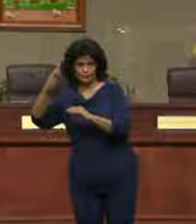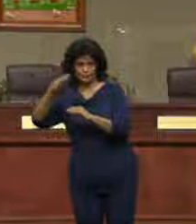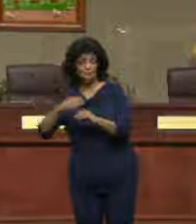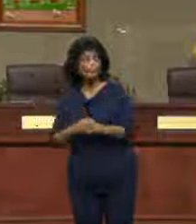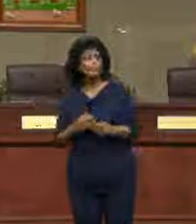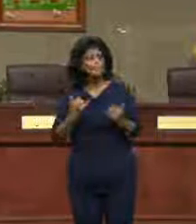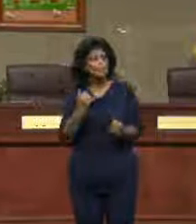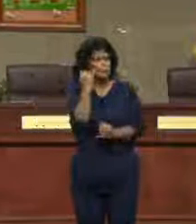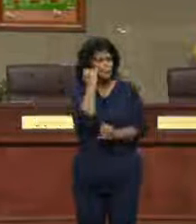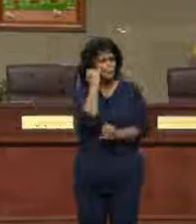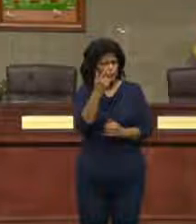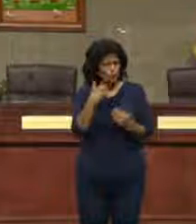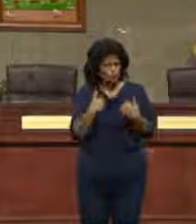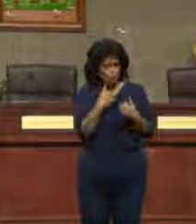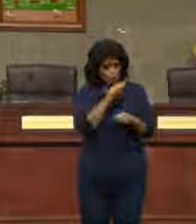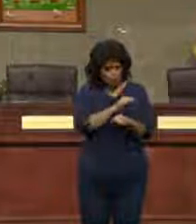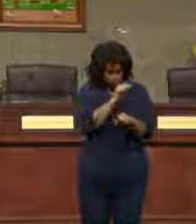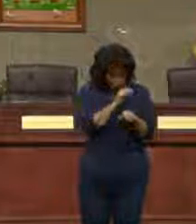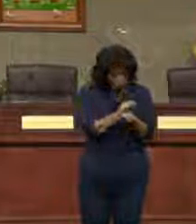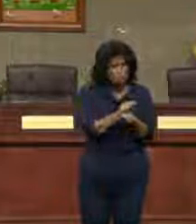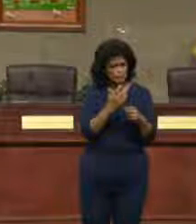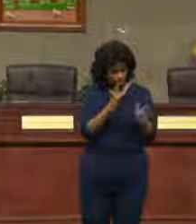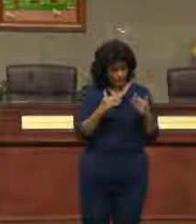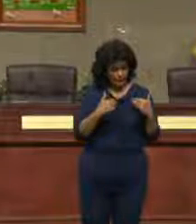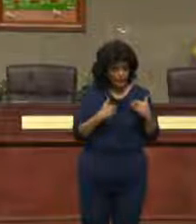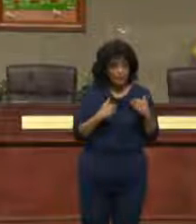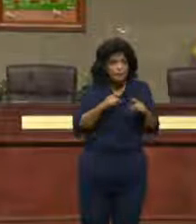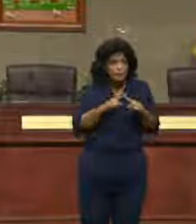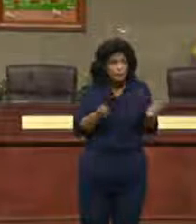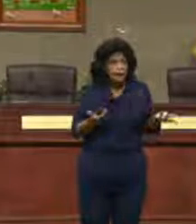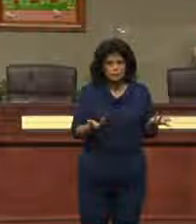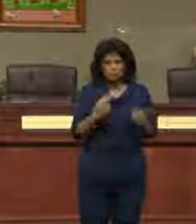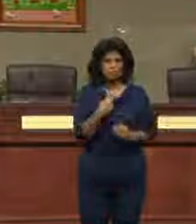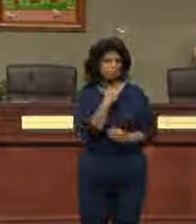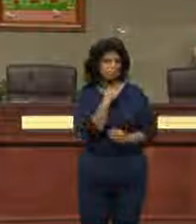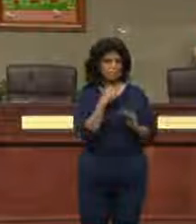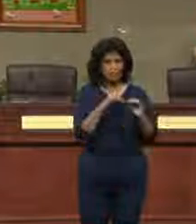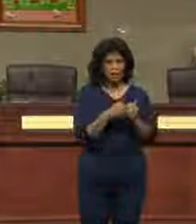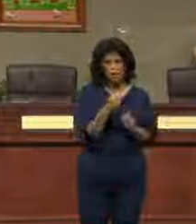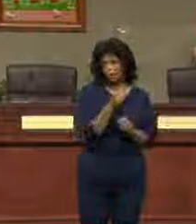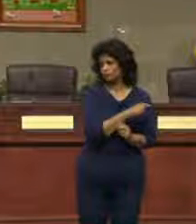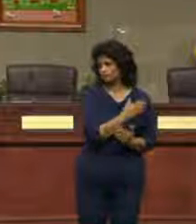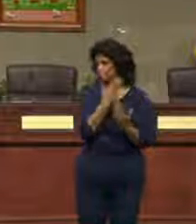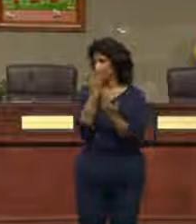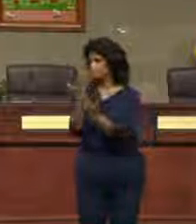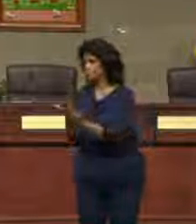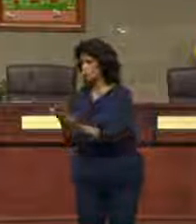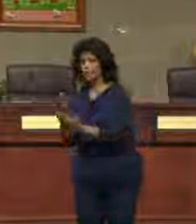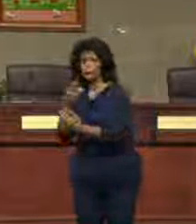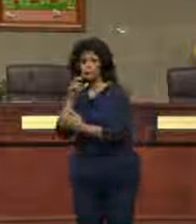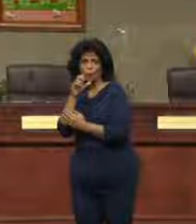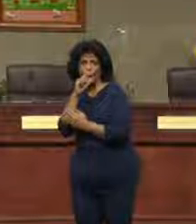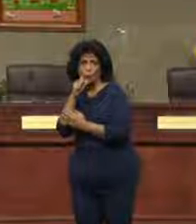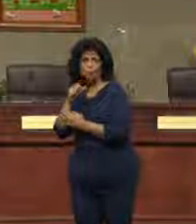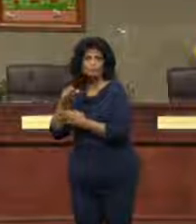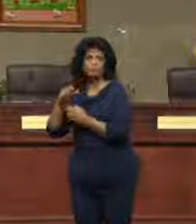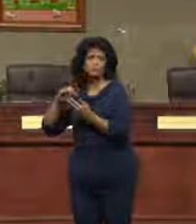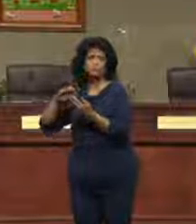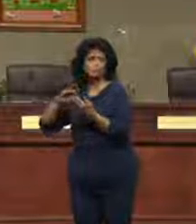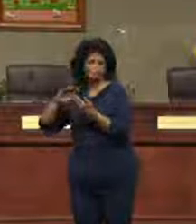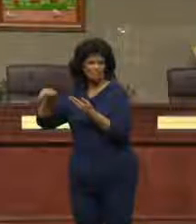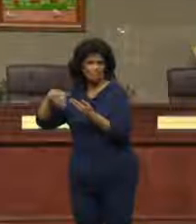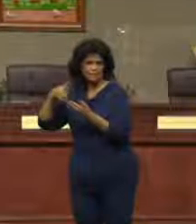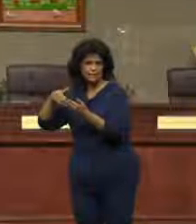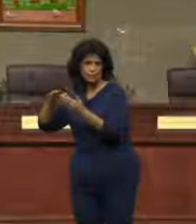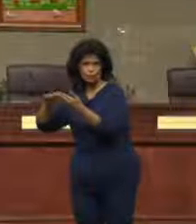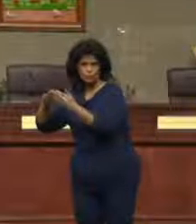and have a confirmed appointment, we are partnering with Links to offer a free ride to the convention center. You